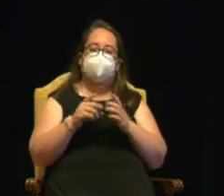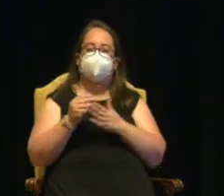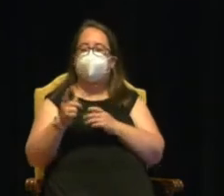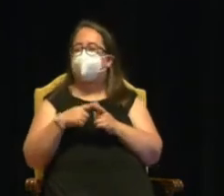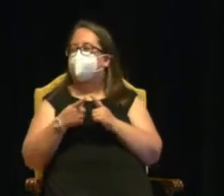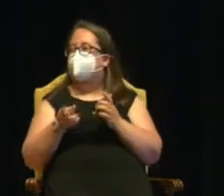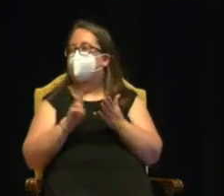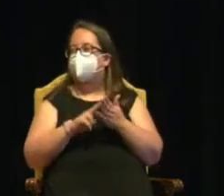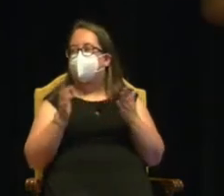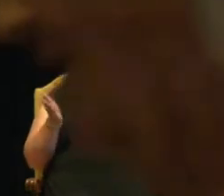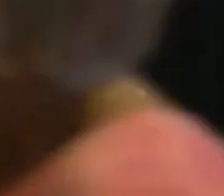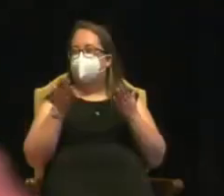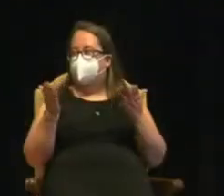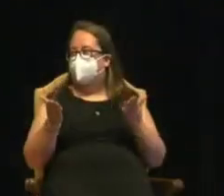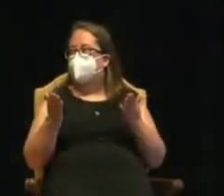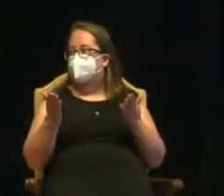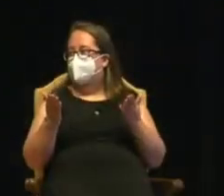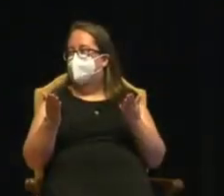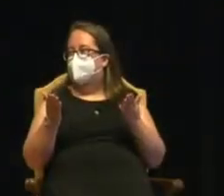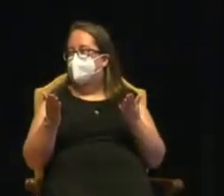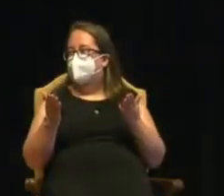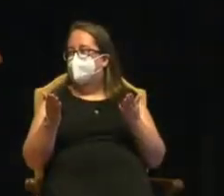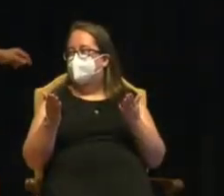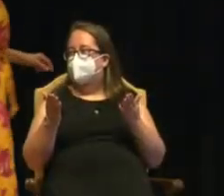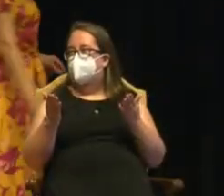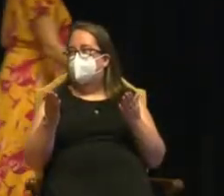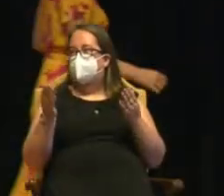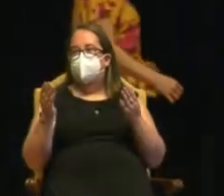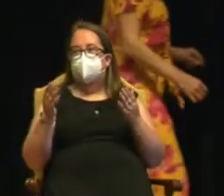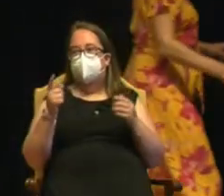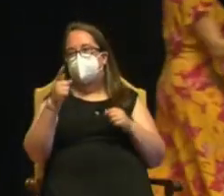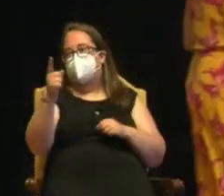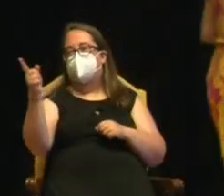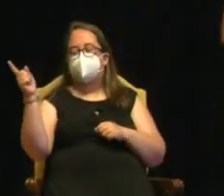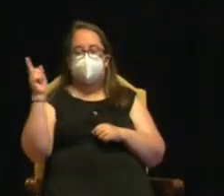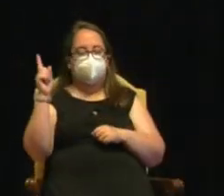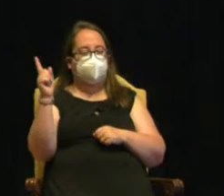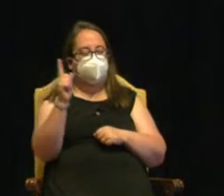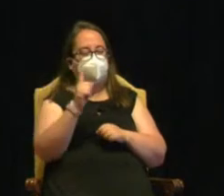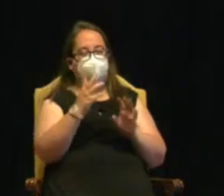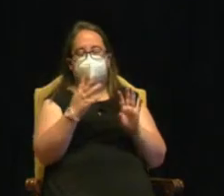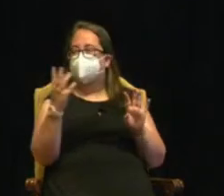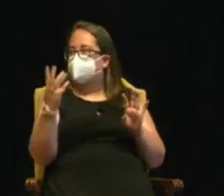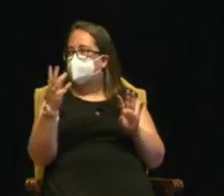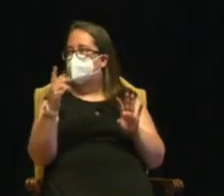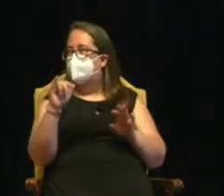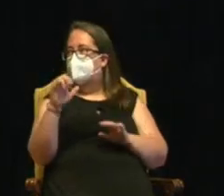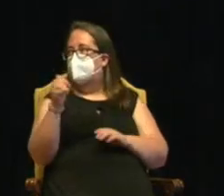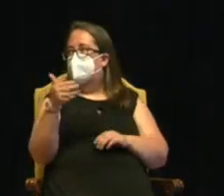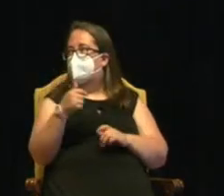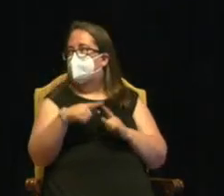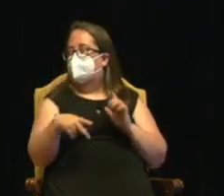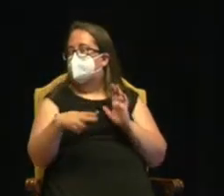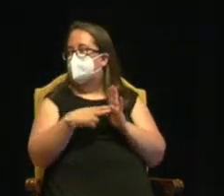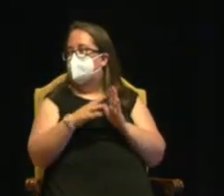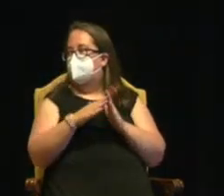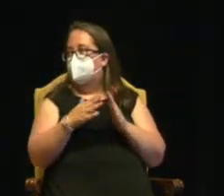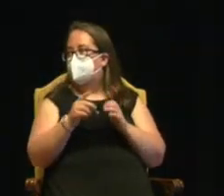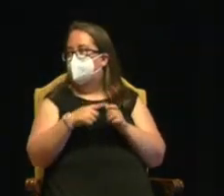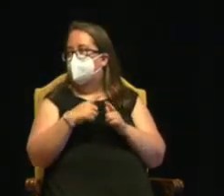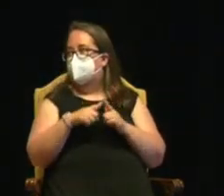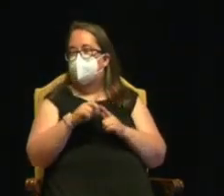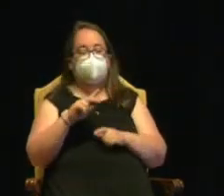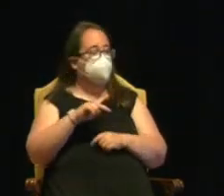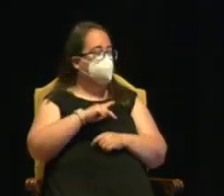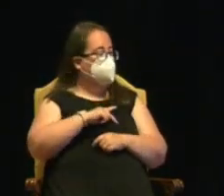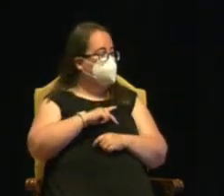here. So I just thought of that in the back, and I'm going to use that now from now on. Laura's over here to sign your books, and she's able to personalize